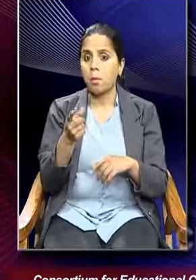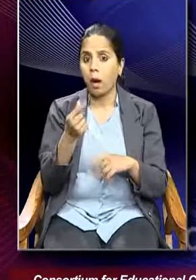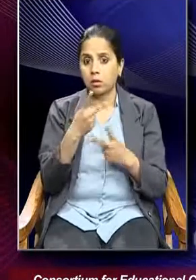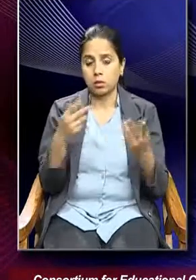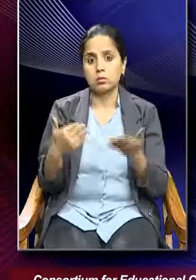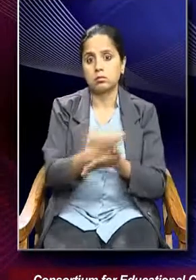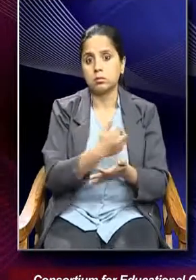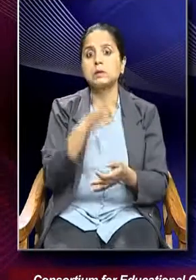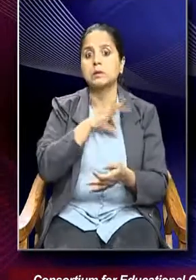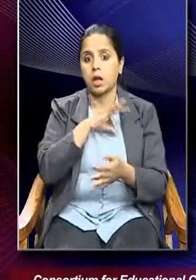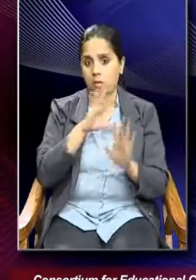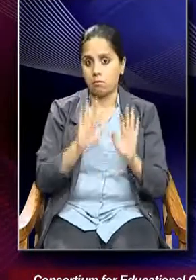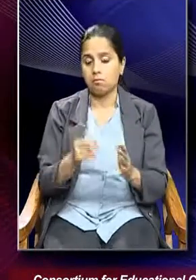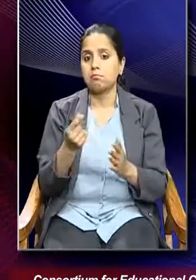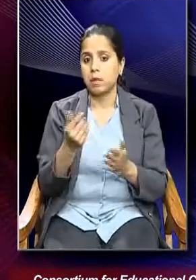and control.